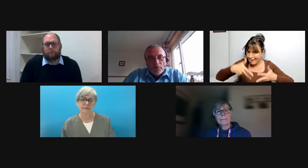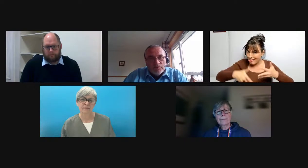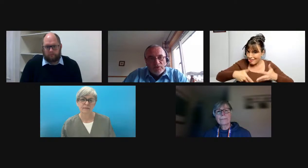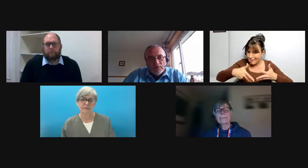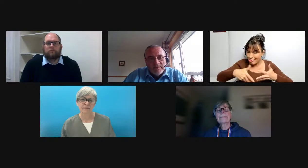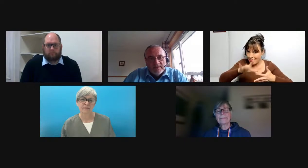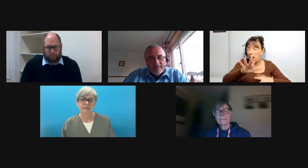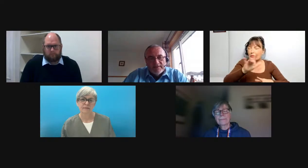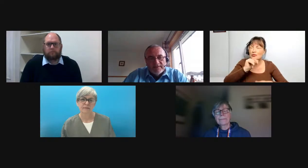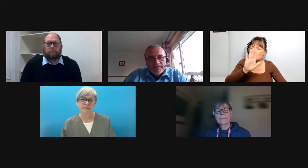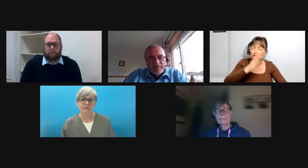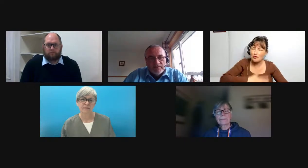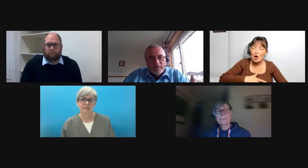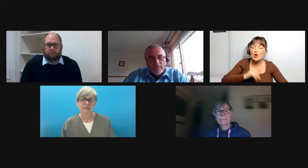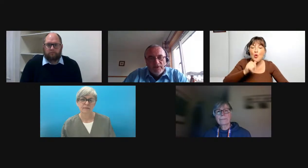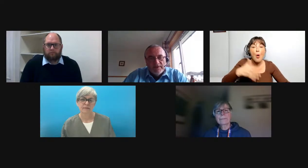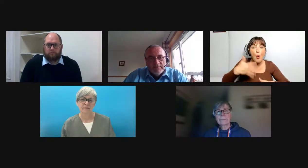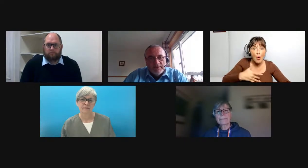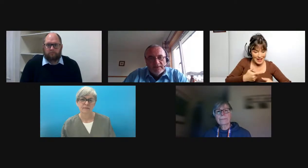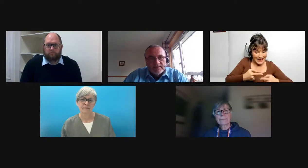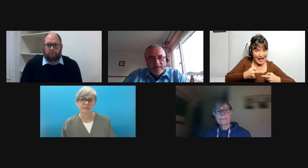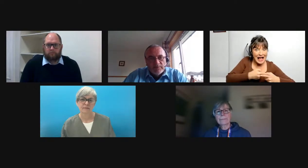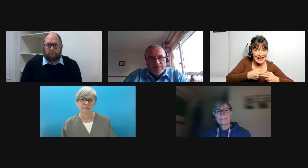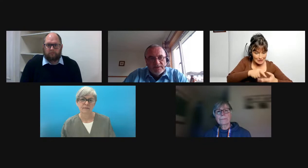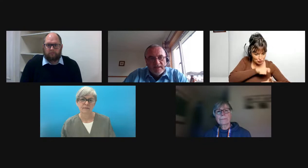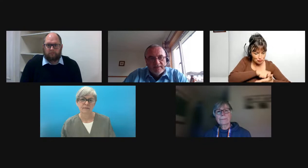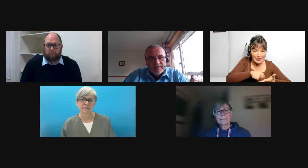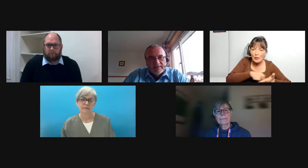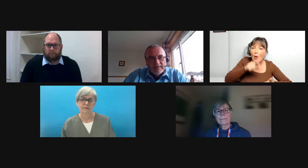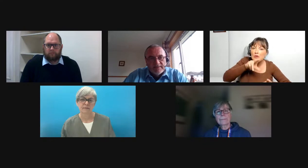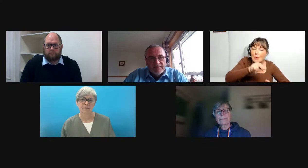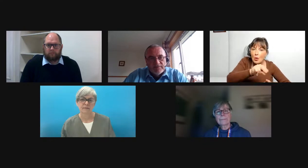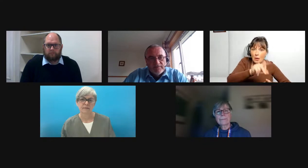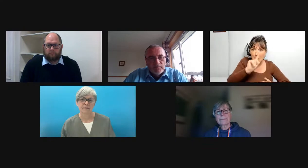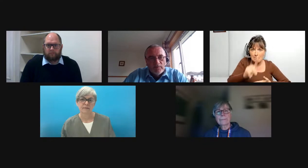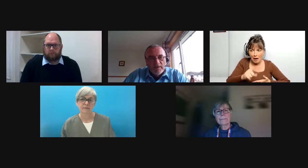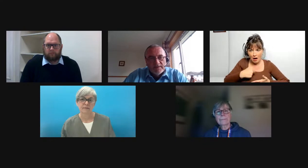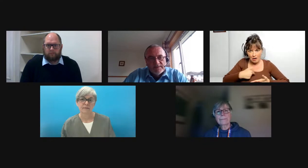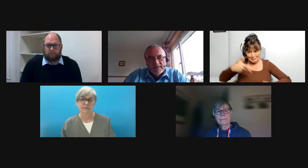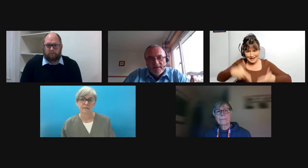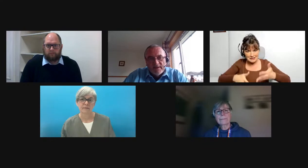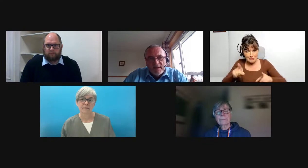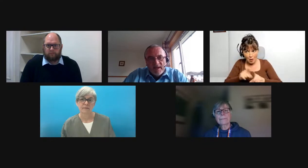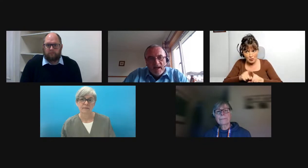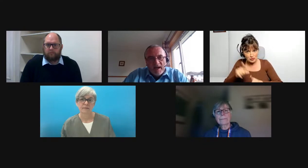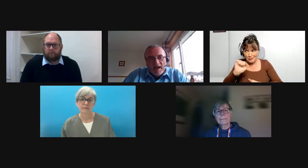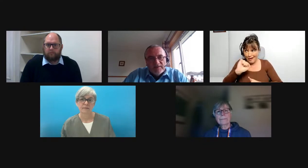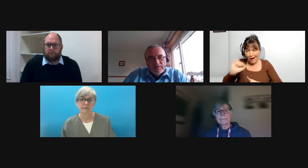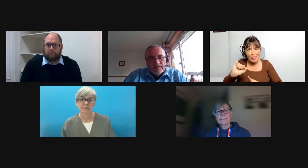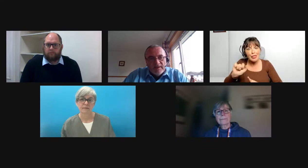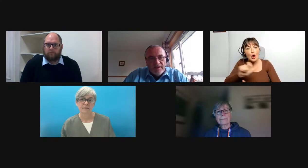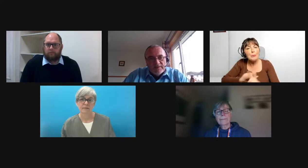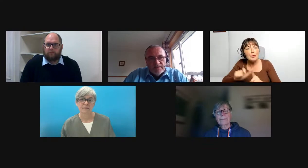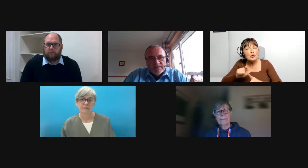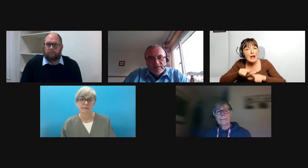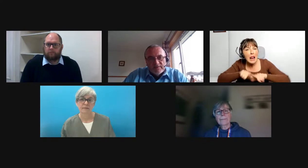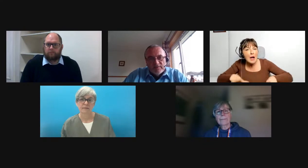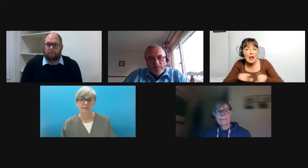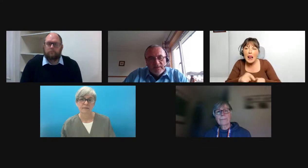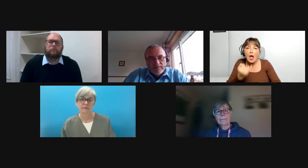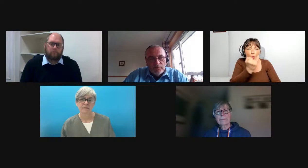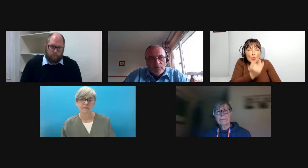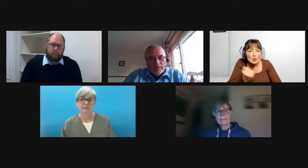English, but also in different community-based languages and in different formats. And